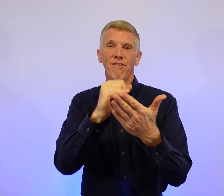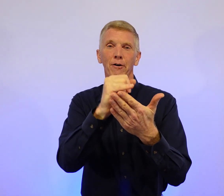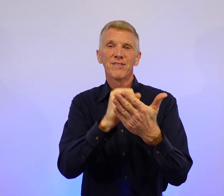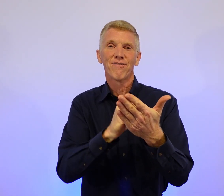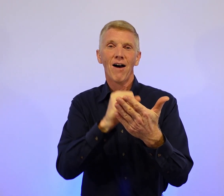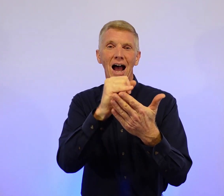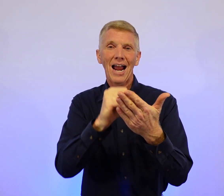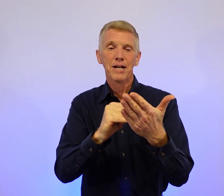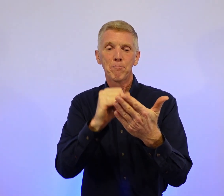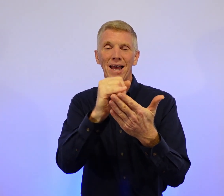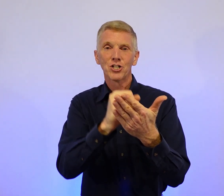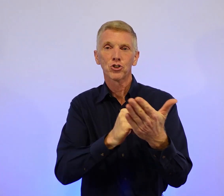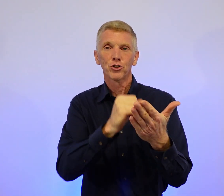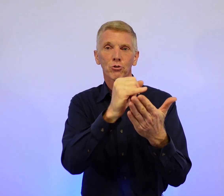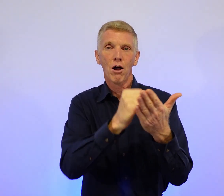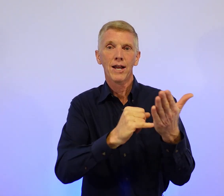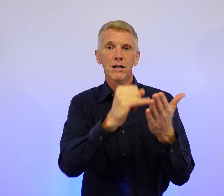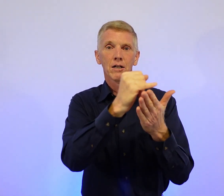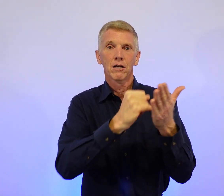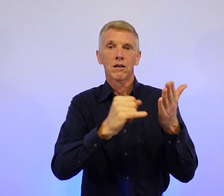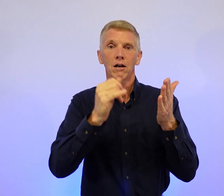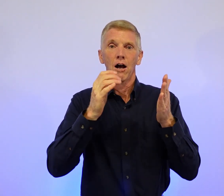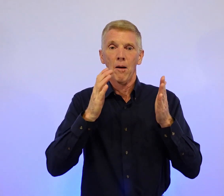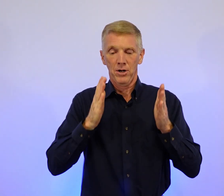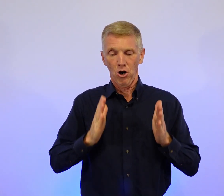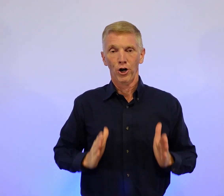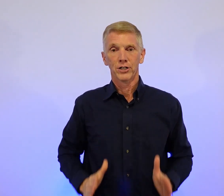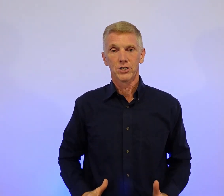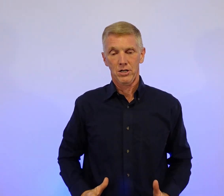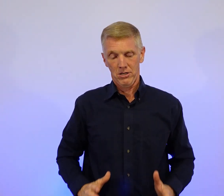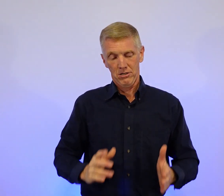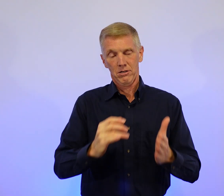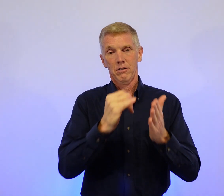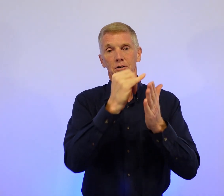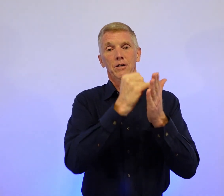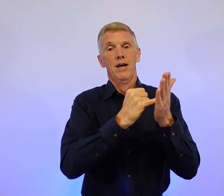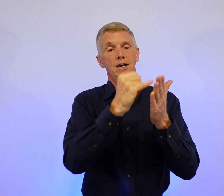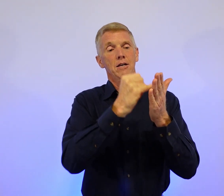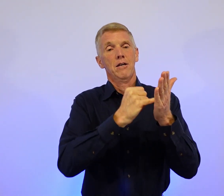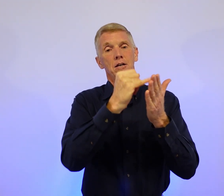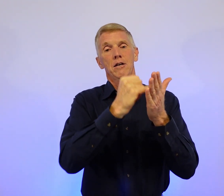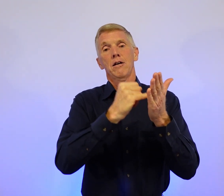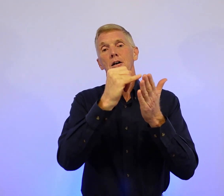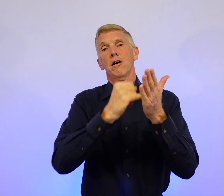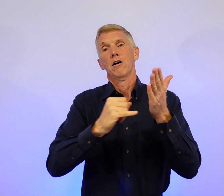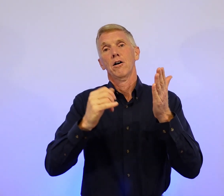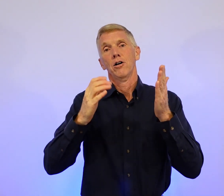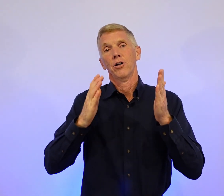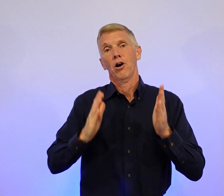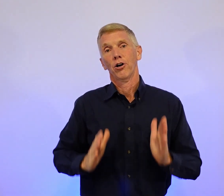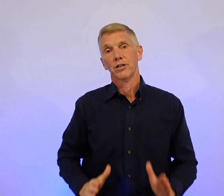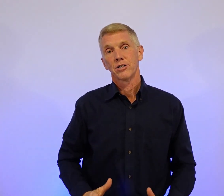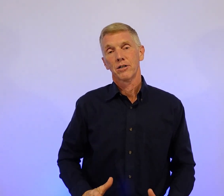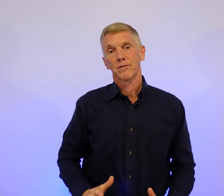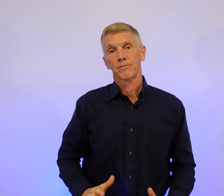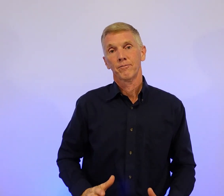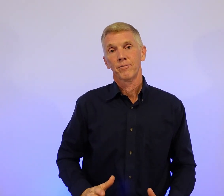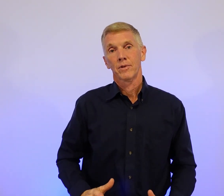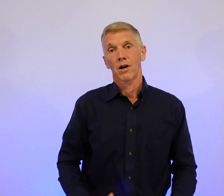very fine pencil drawing. I'm an artist. Okay, an artist. All right,